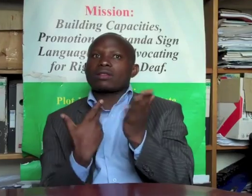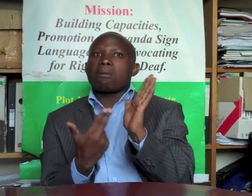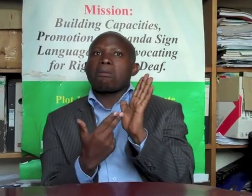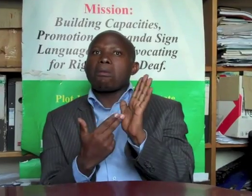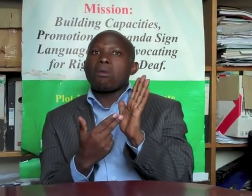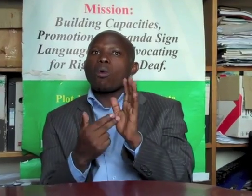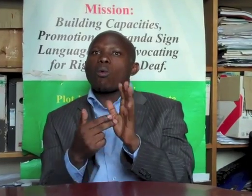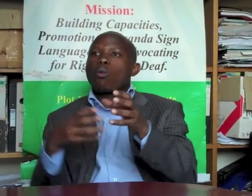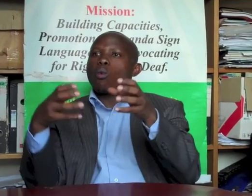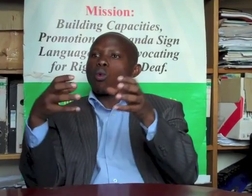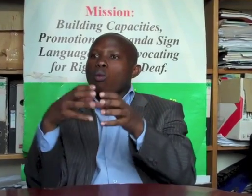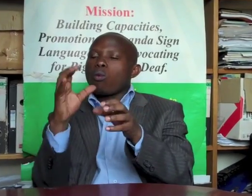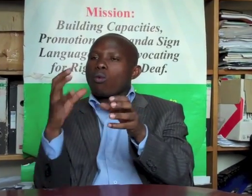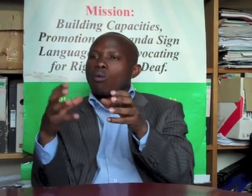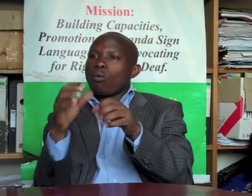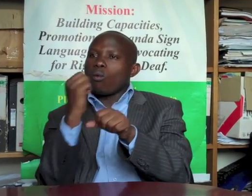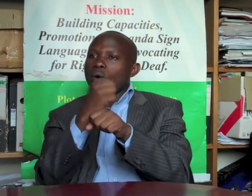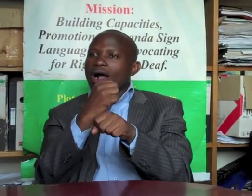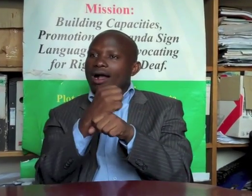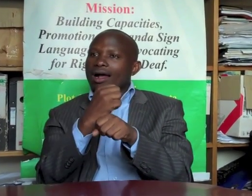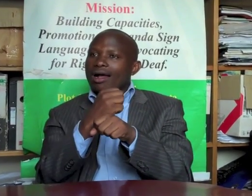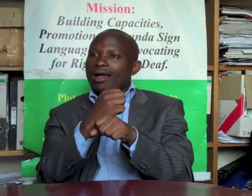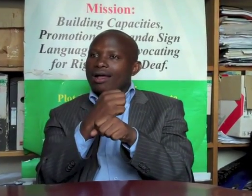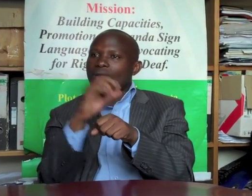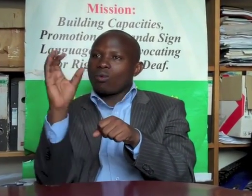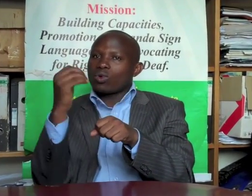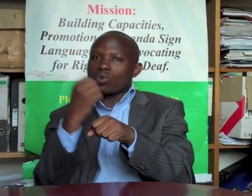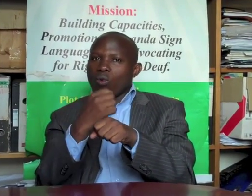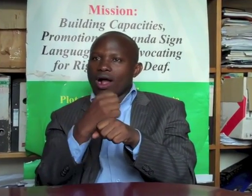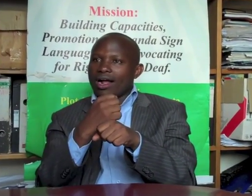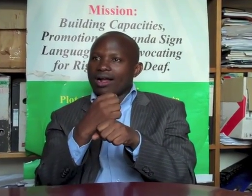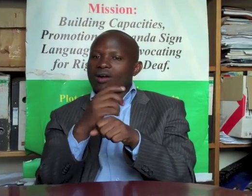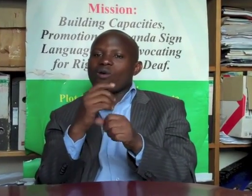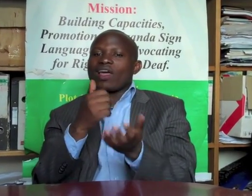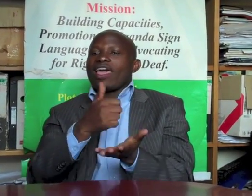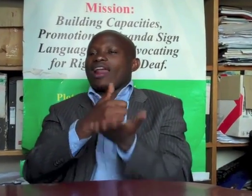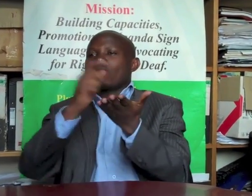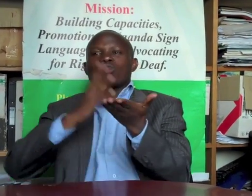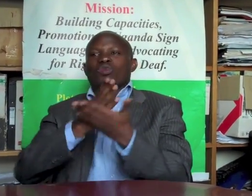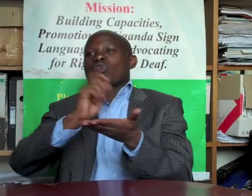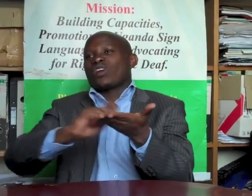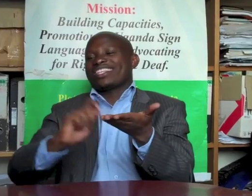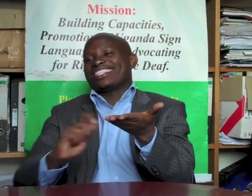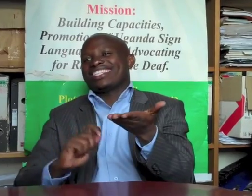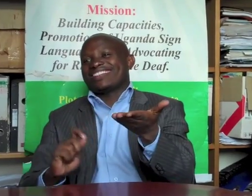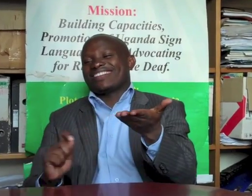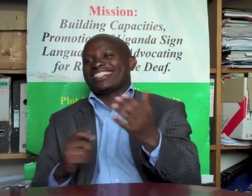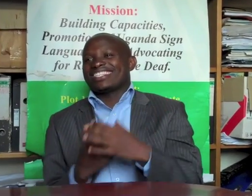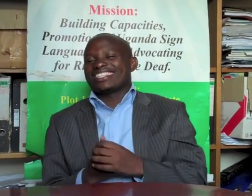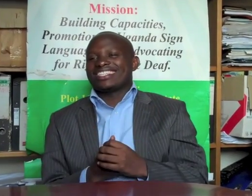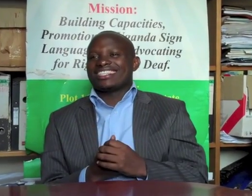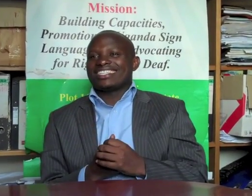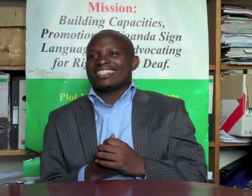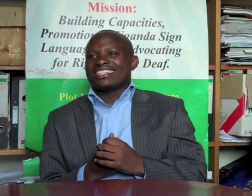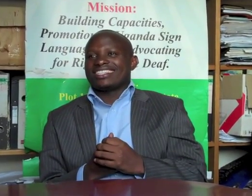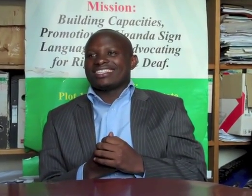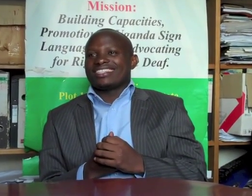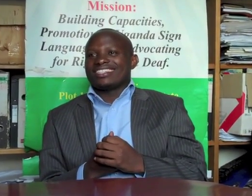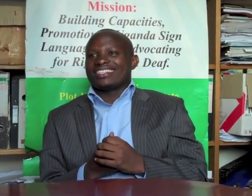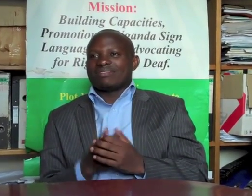in a meeting, for example, if there is a group doing coursework, they would only help me through writing.